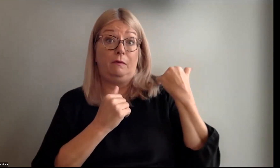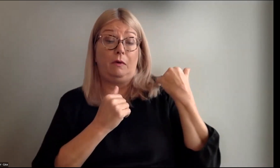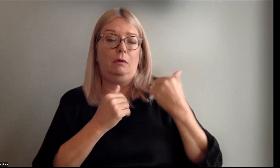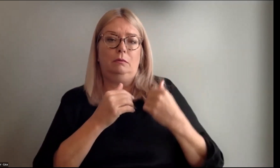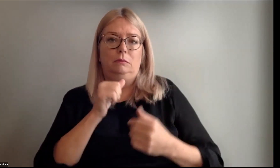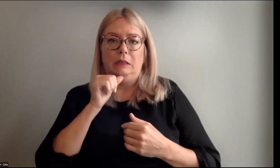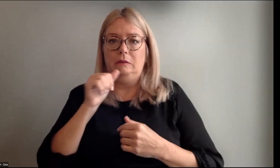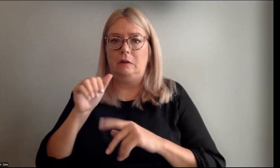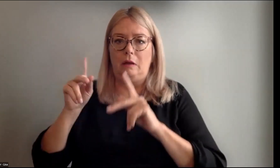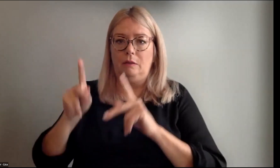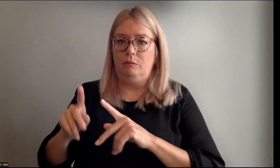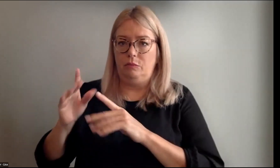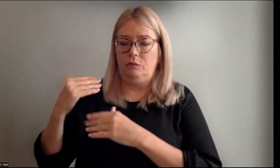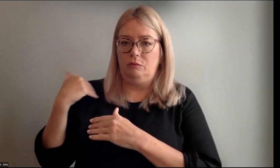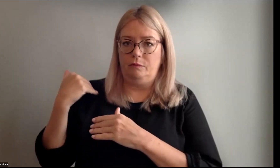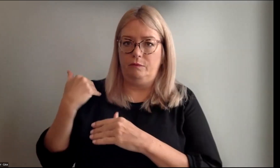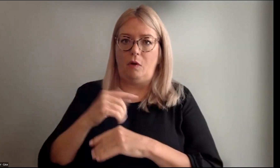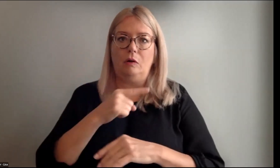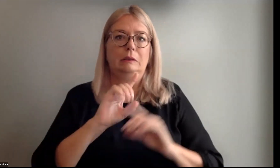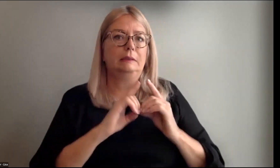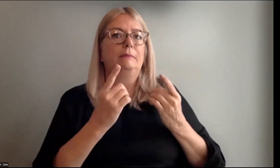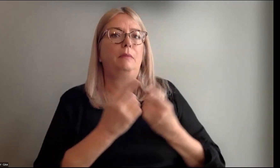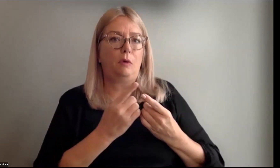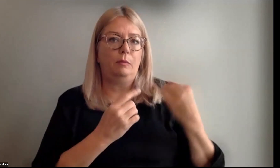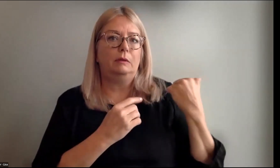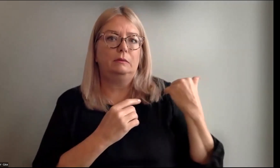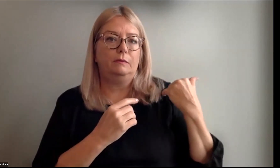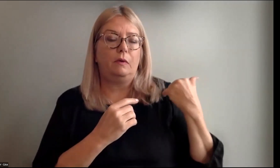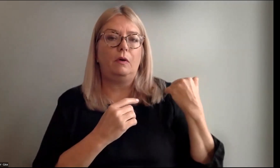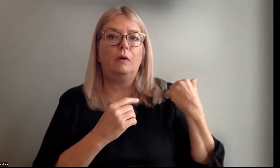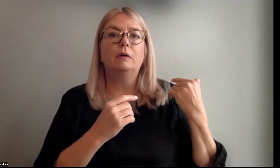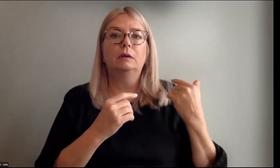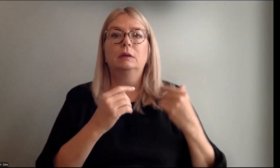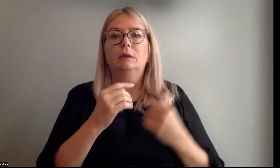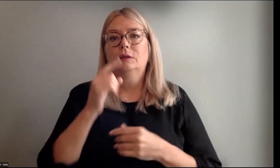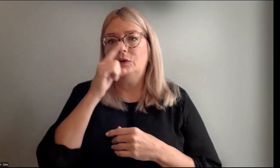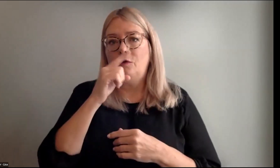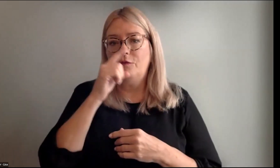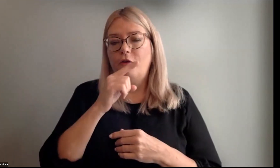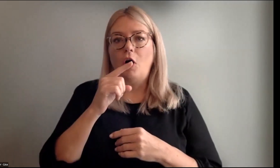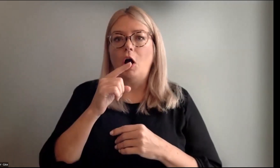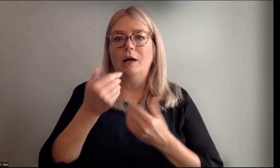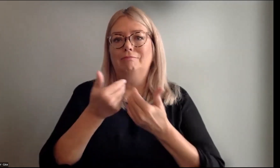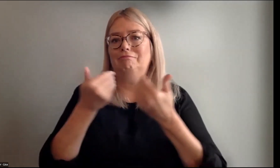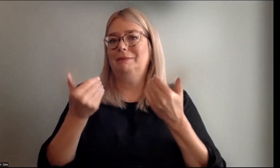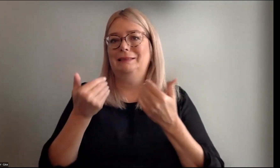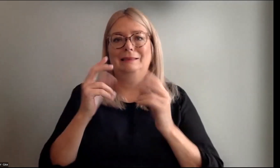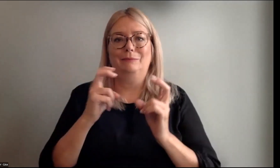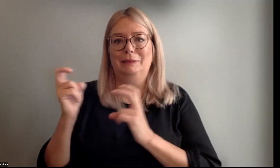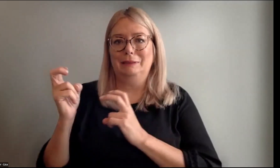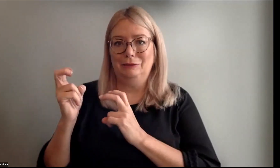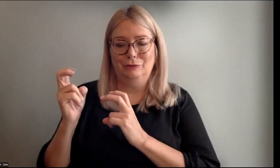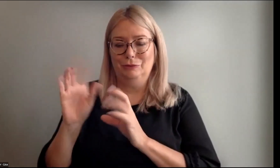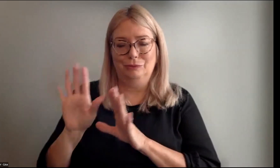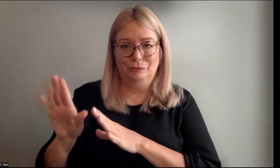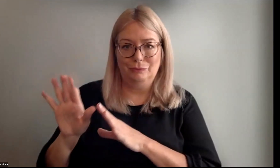have, they would have no way of contributing to that. Obviously, fraud is a whole separate, issue that is not part of this conversation.